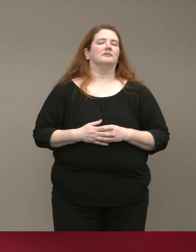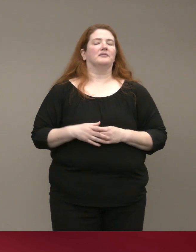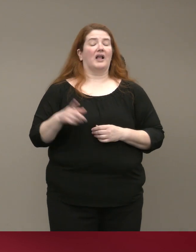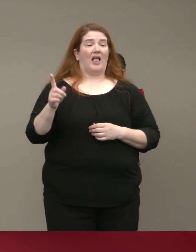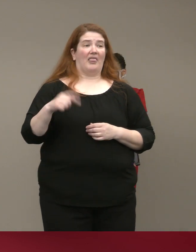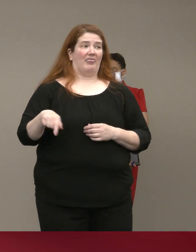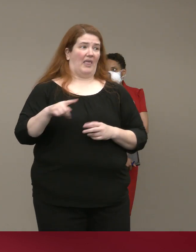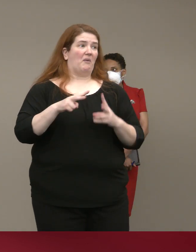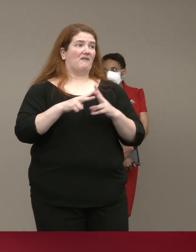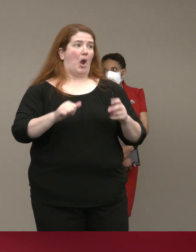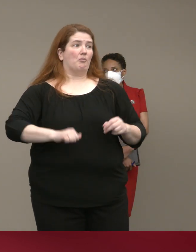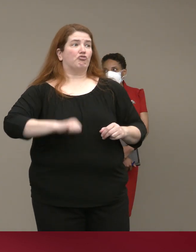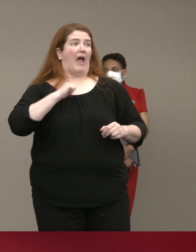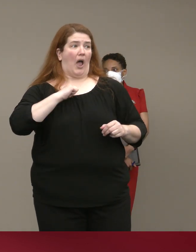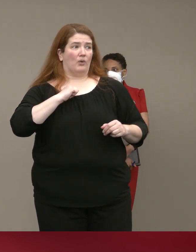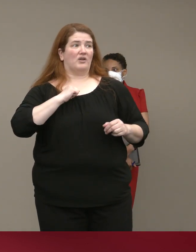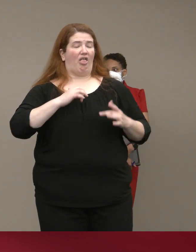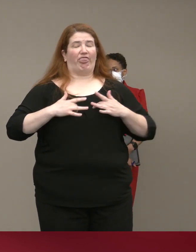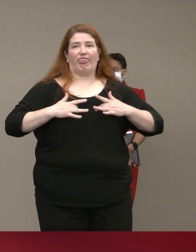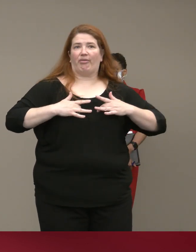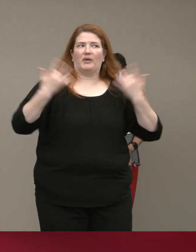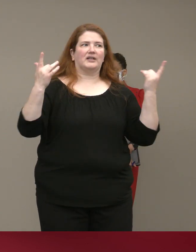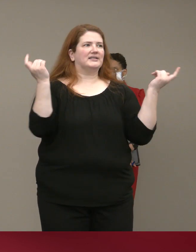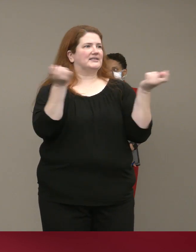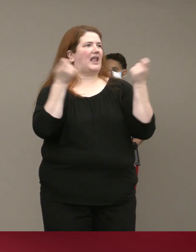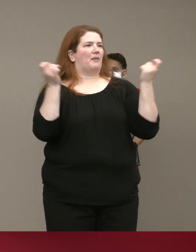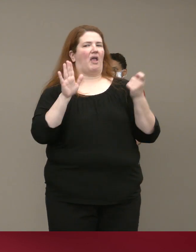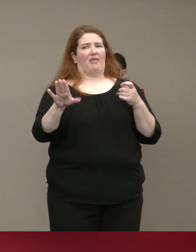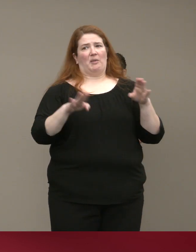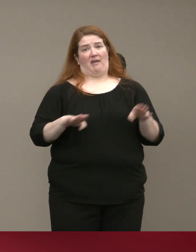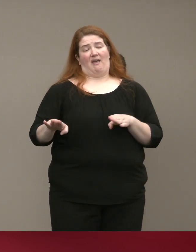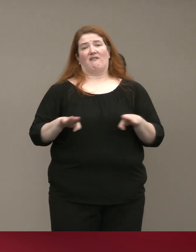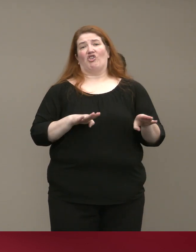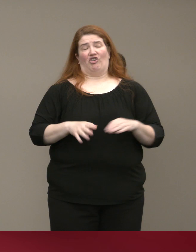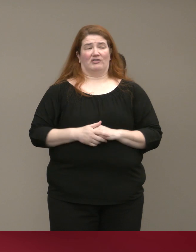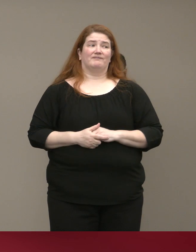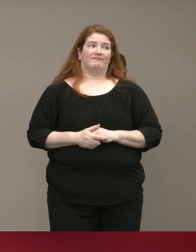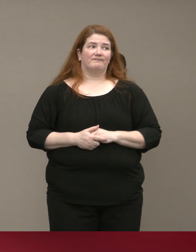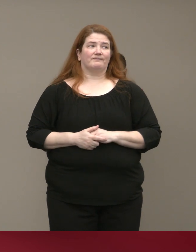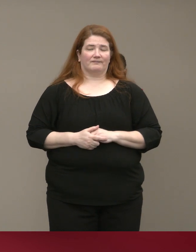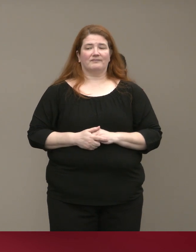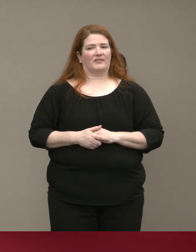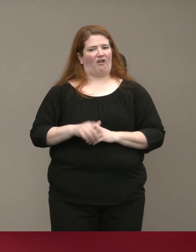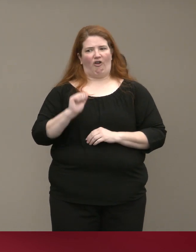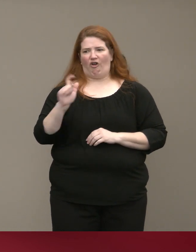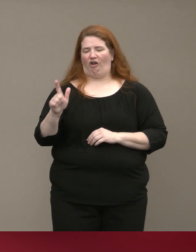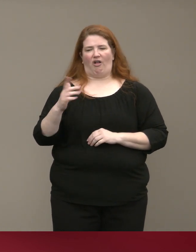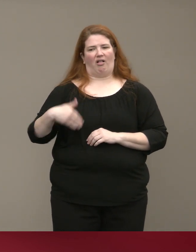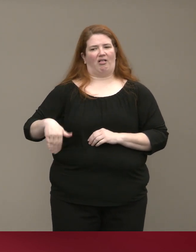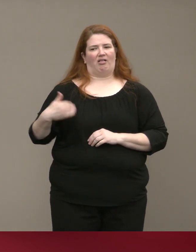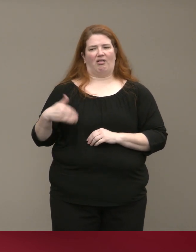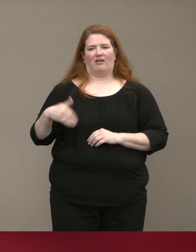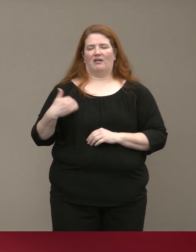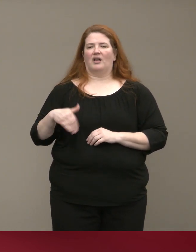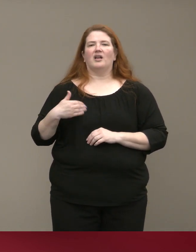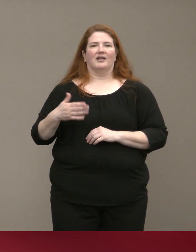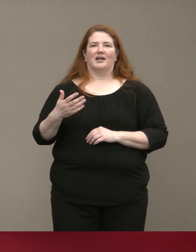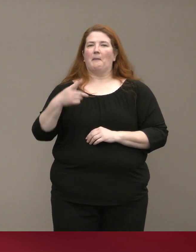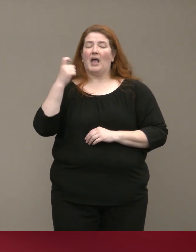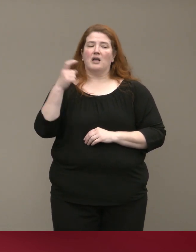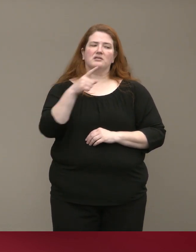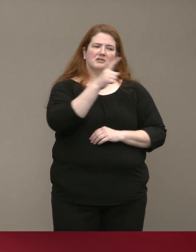proud and celebrative about what they were doing. That's what I can tell you. And that was consistent. And that's why I was explaining earlier that they're easily